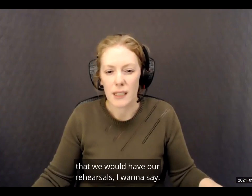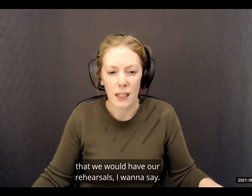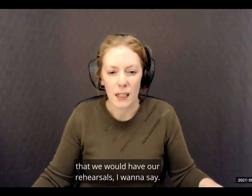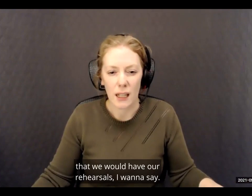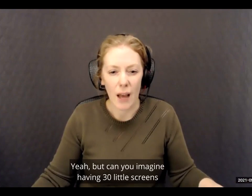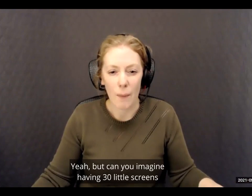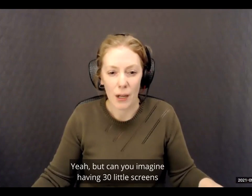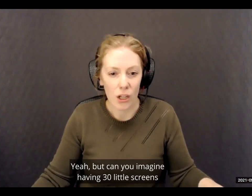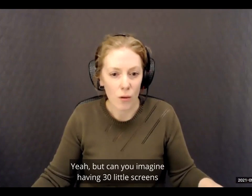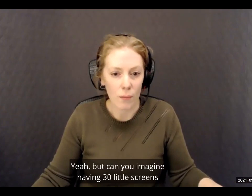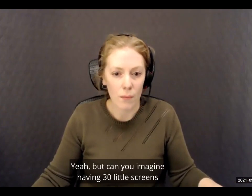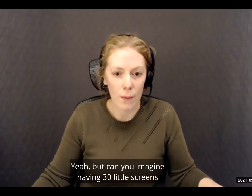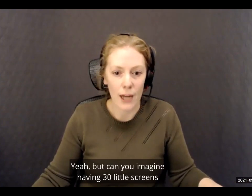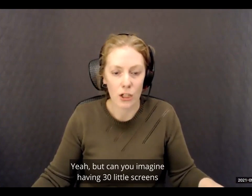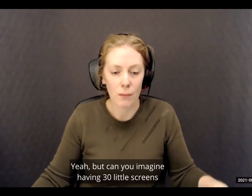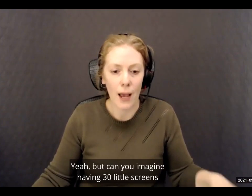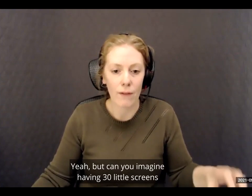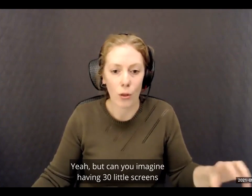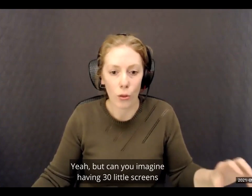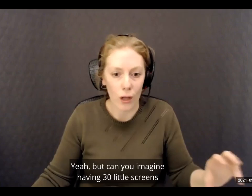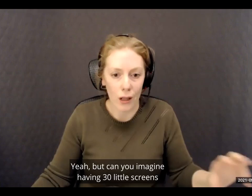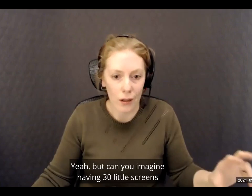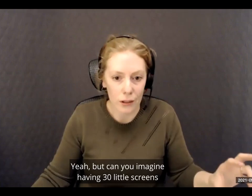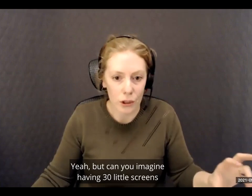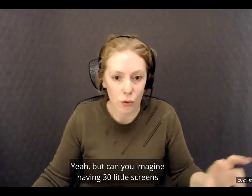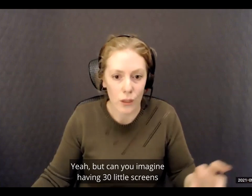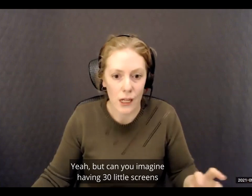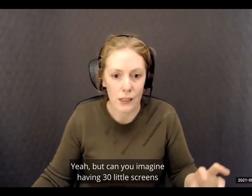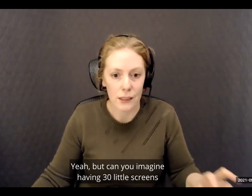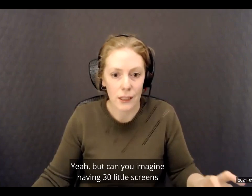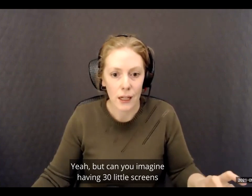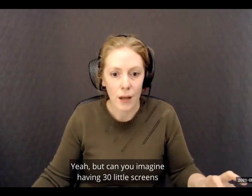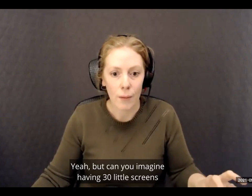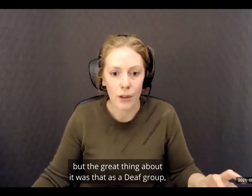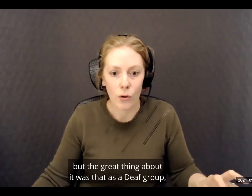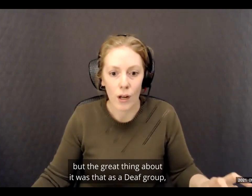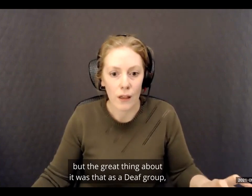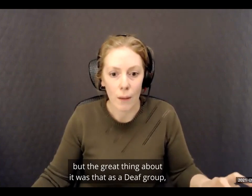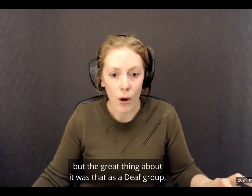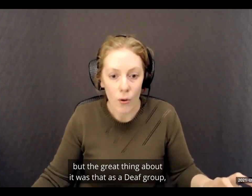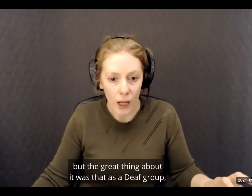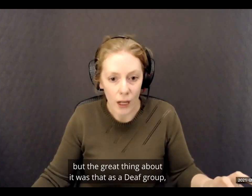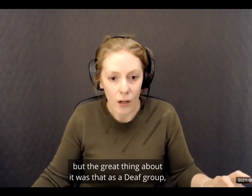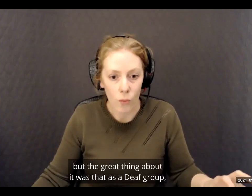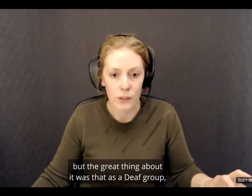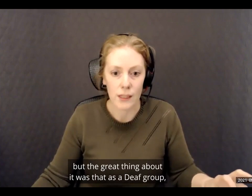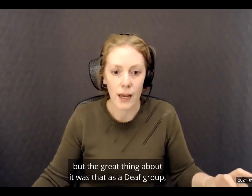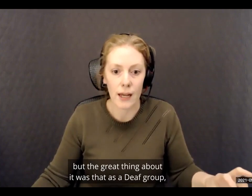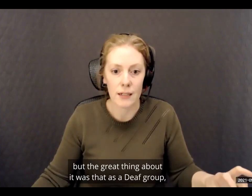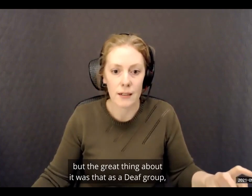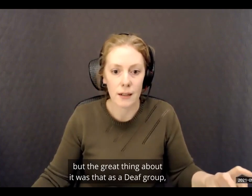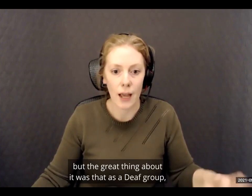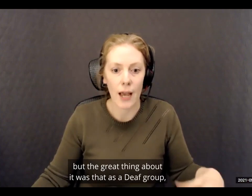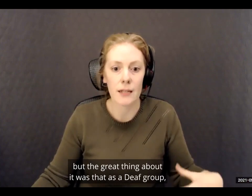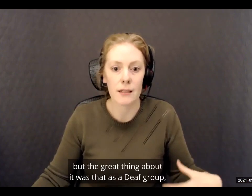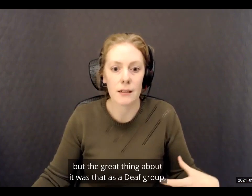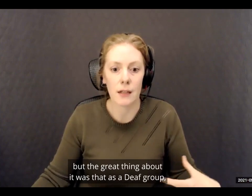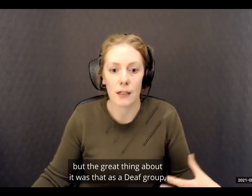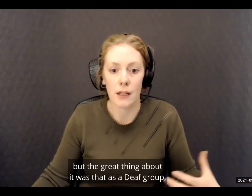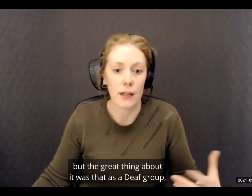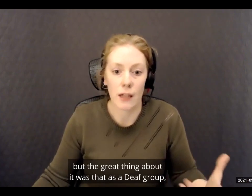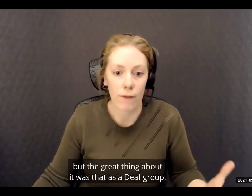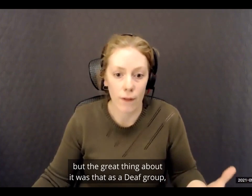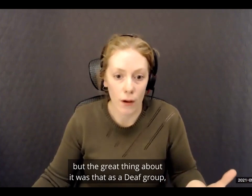I want to say, yeah, but can you imagine having 30 little screens? But the great thing about it was that